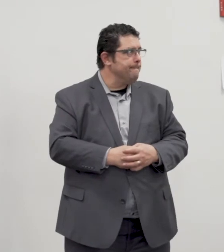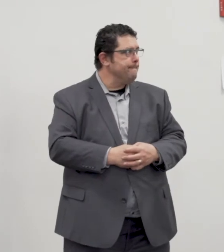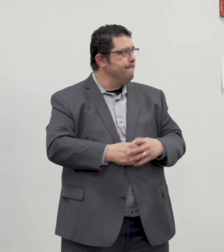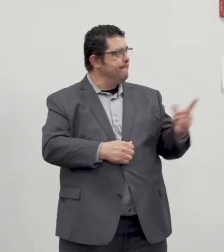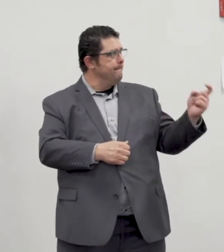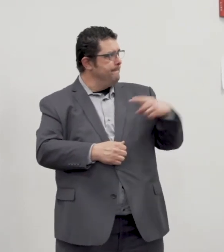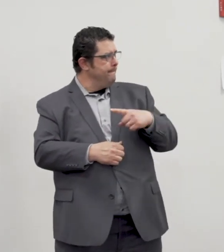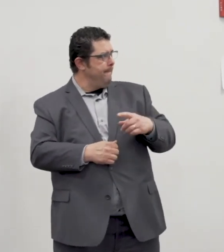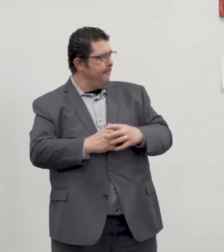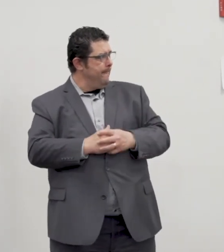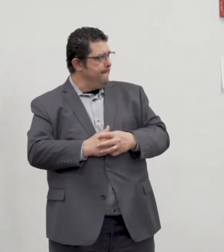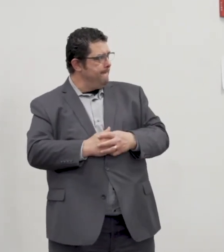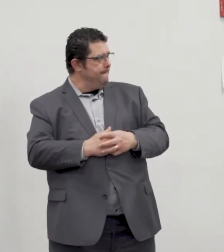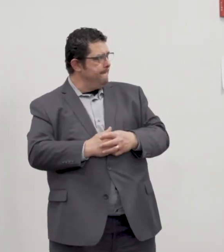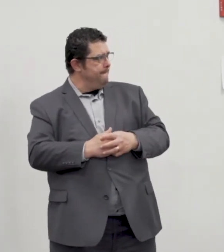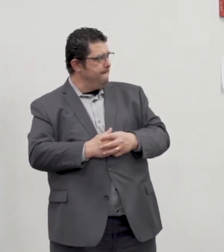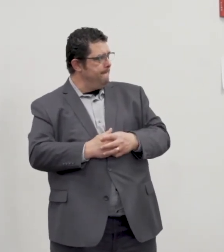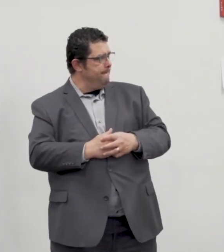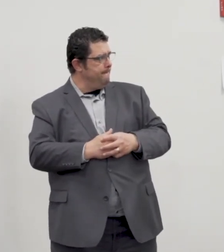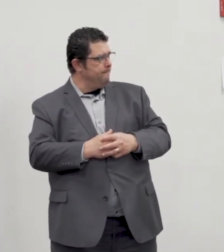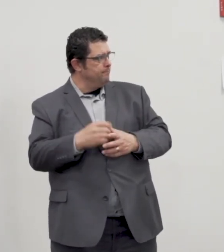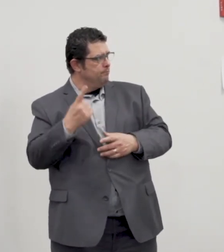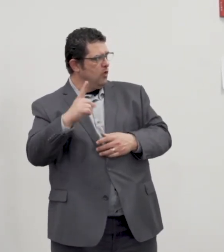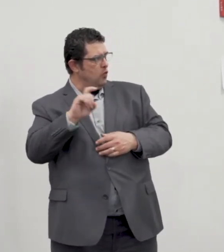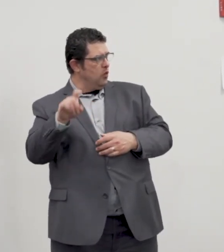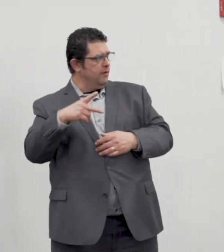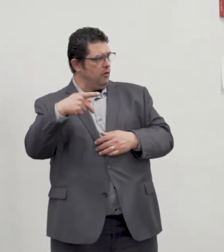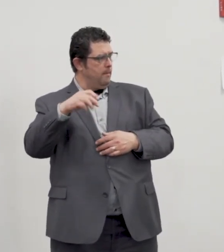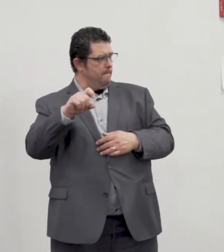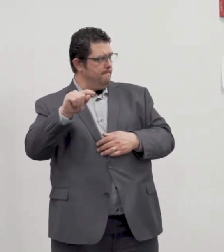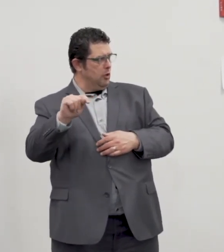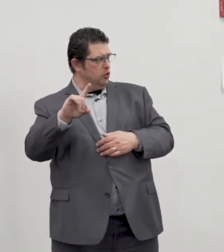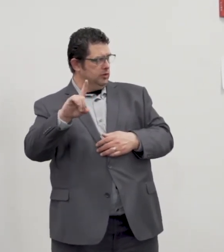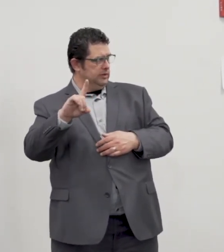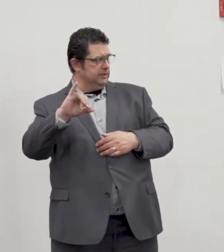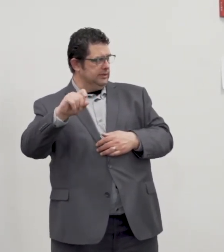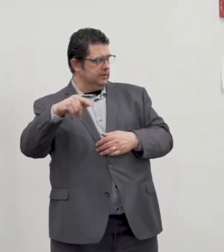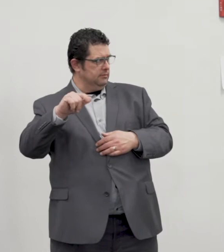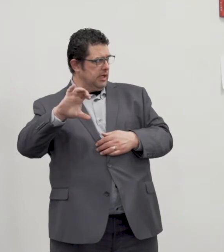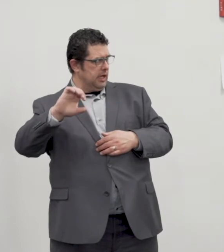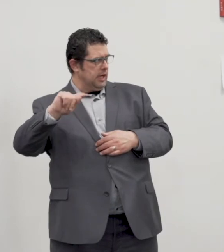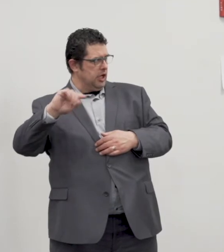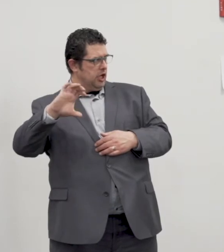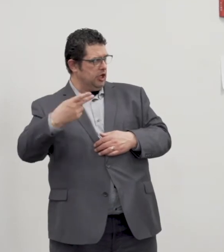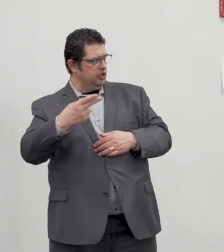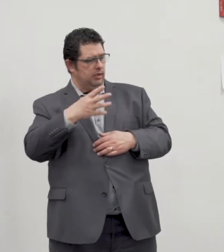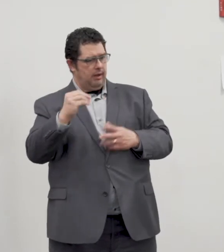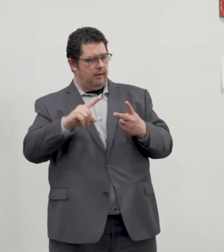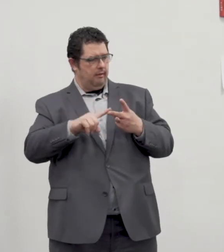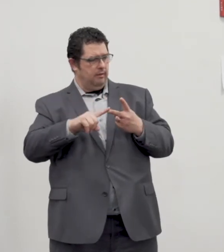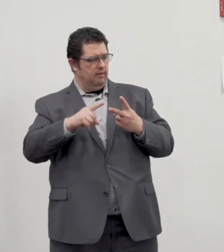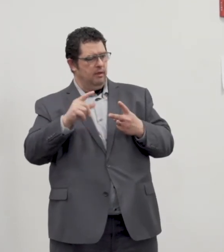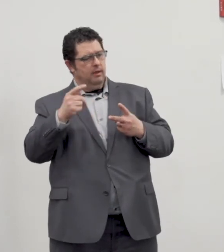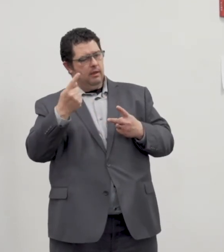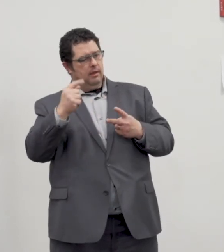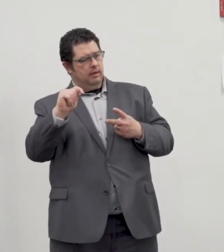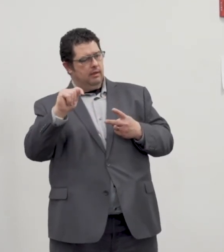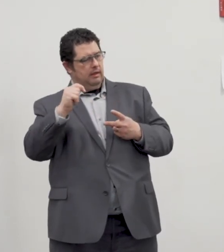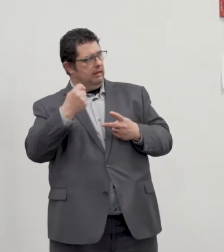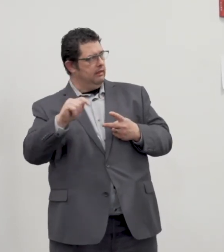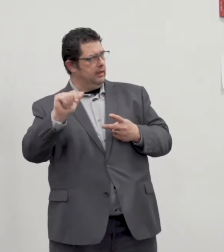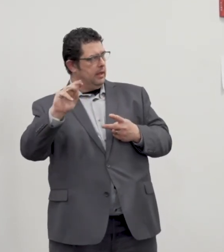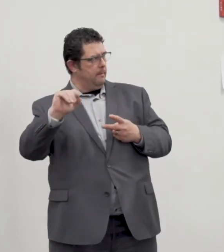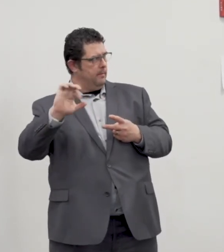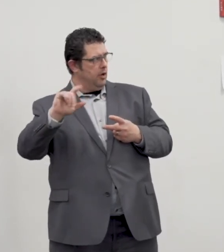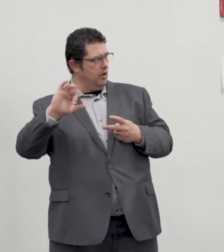Dr. Page, we have a couple of questions. One from the Post-Dispatch and one from the American are both basically about data. What science, what